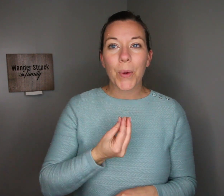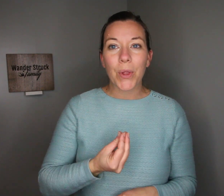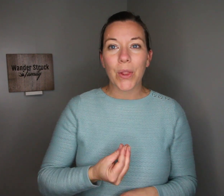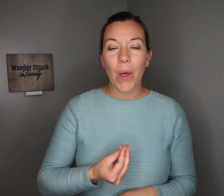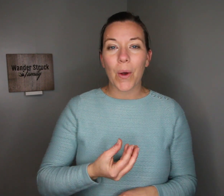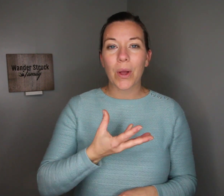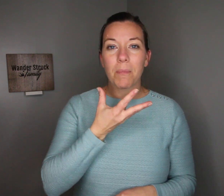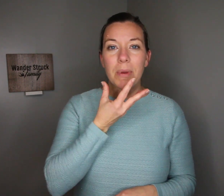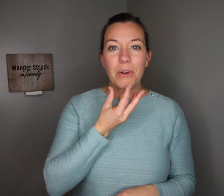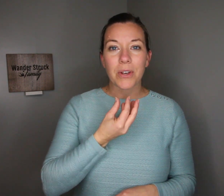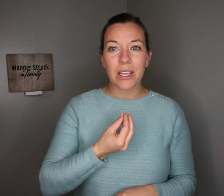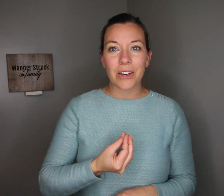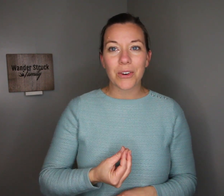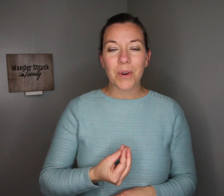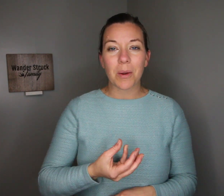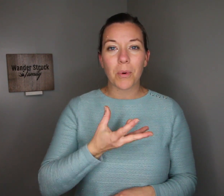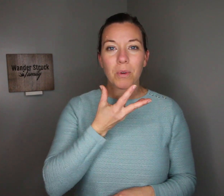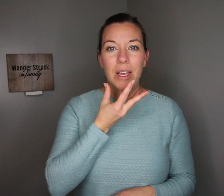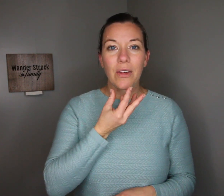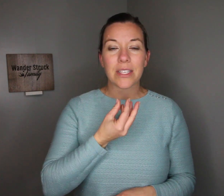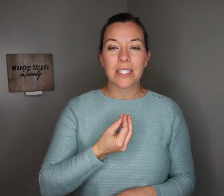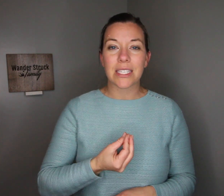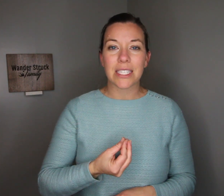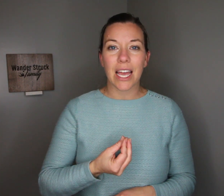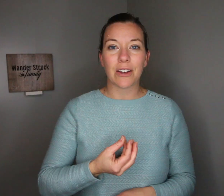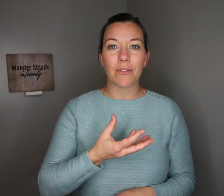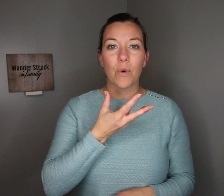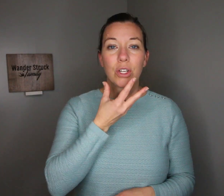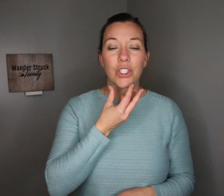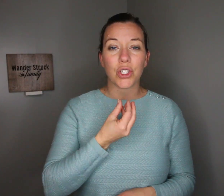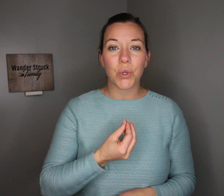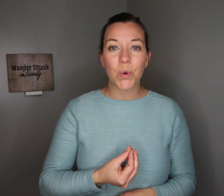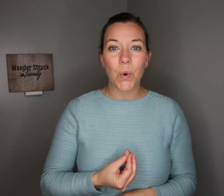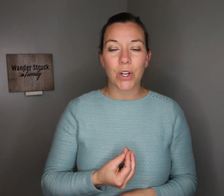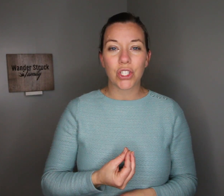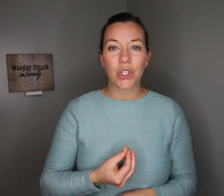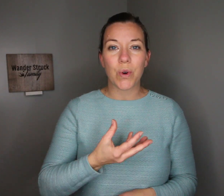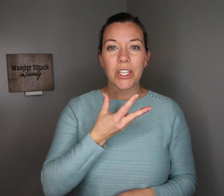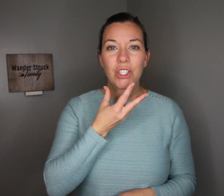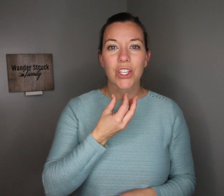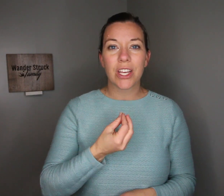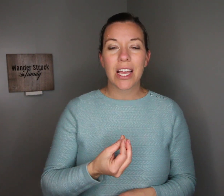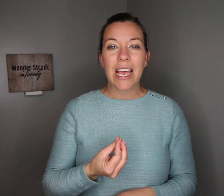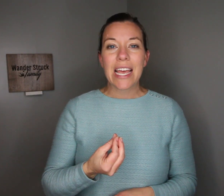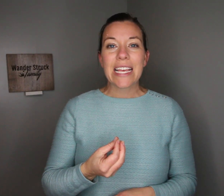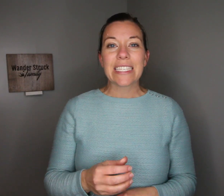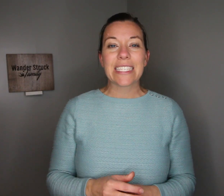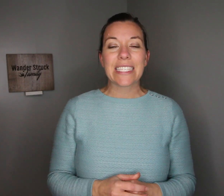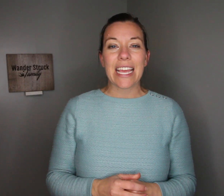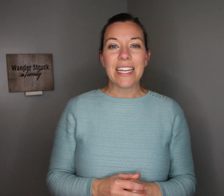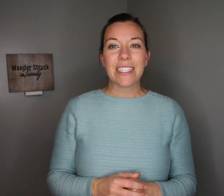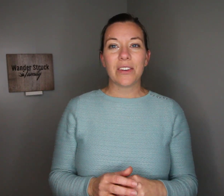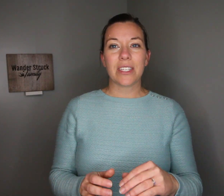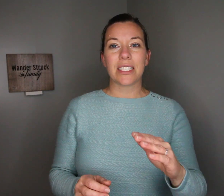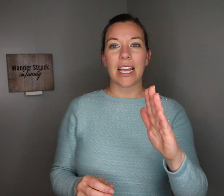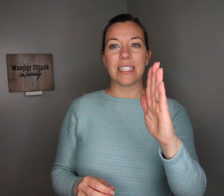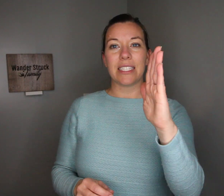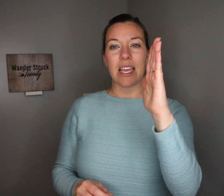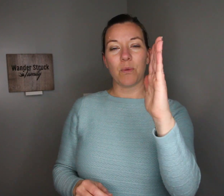pull a long beard here. We're going to pull down. This is the sign for Jew or Jewish. State, to sign state, we're going